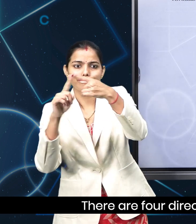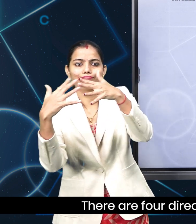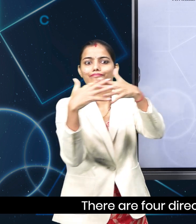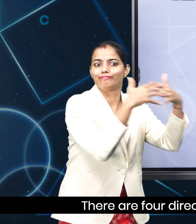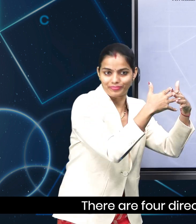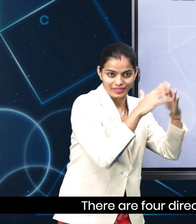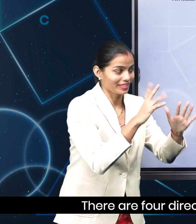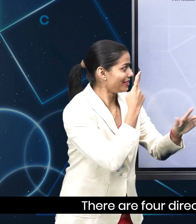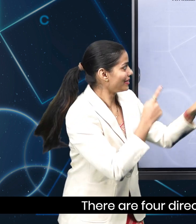west.